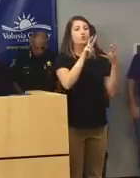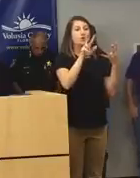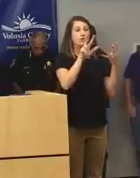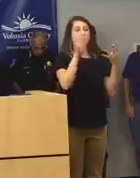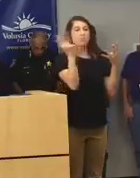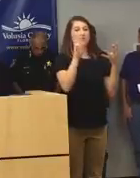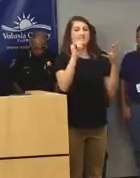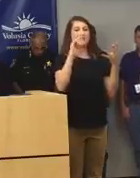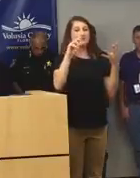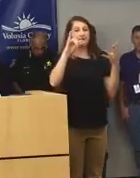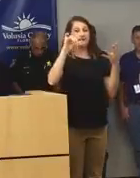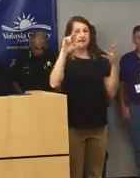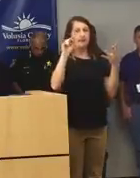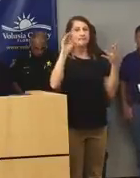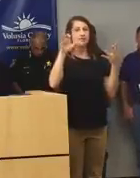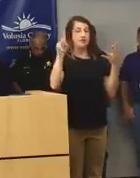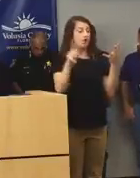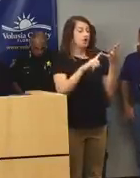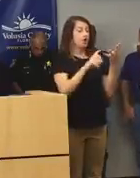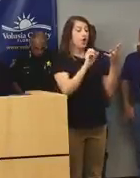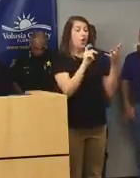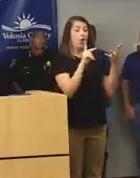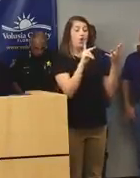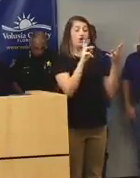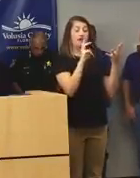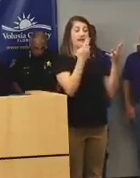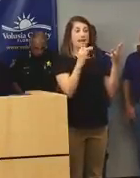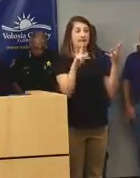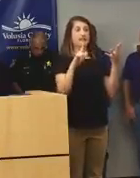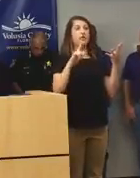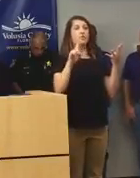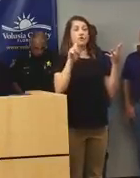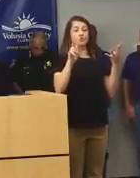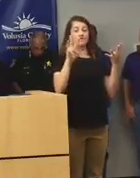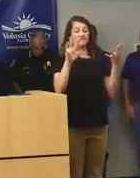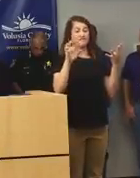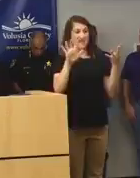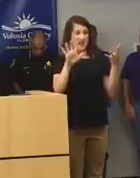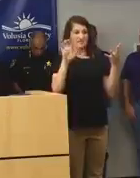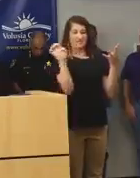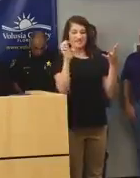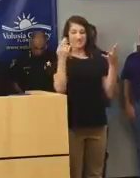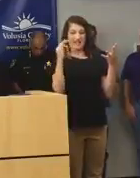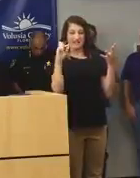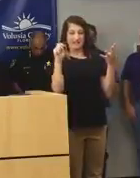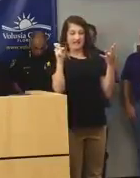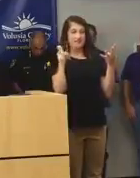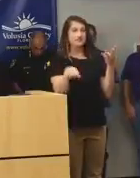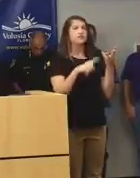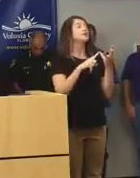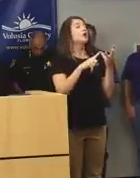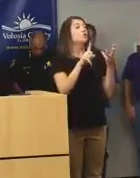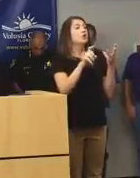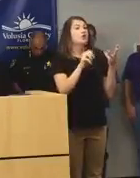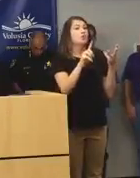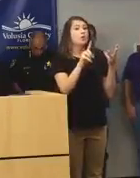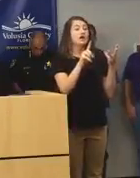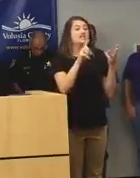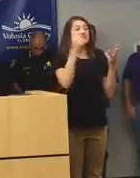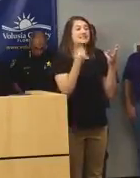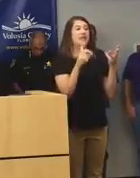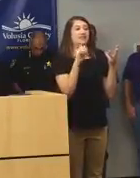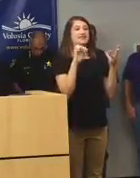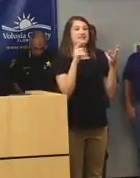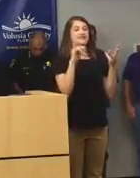Boulevard. Oak Hill Library, 125 East Halifax Avenue. New Smyrna Beach Regional Library, 101 South Dixie